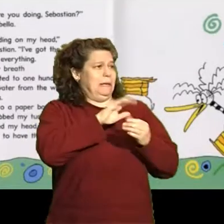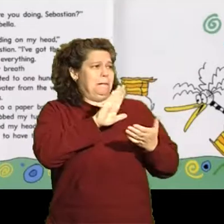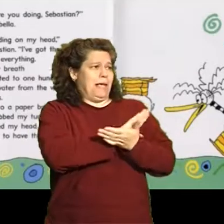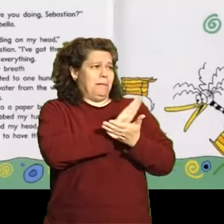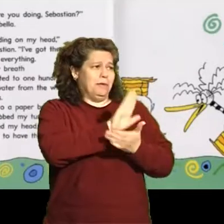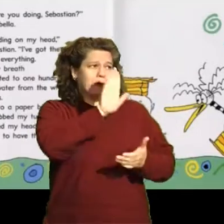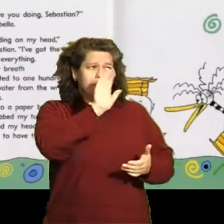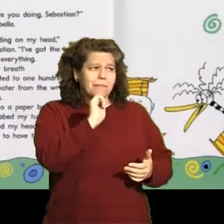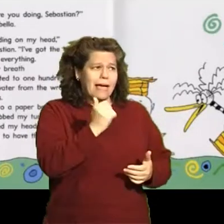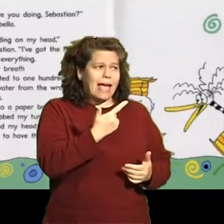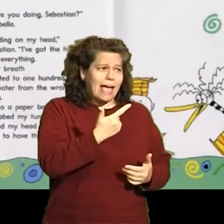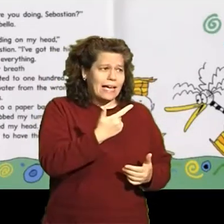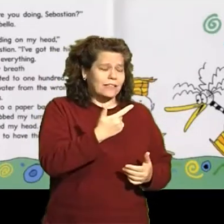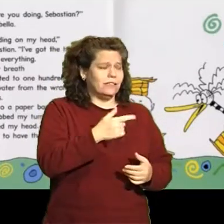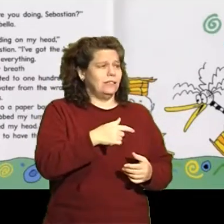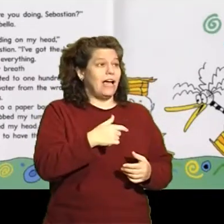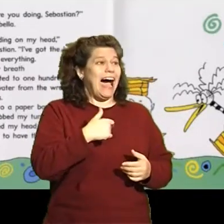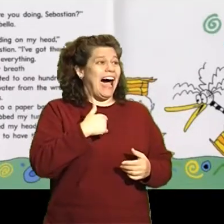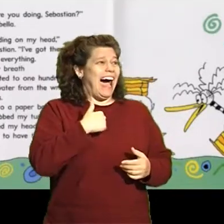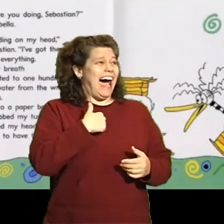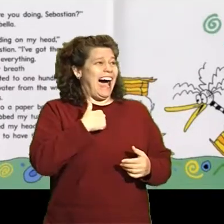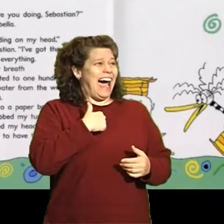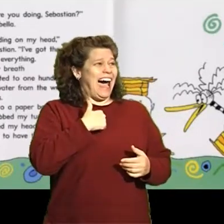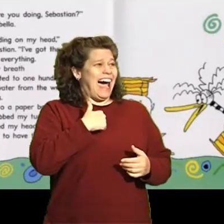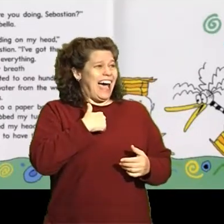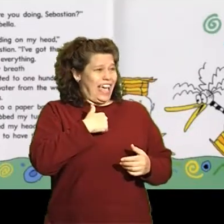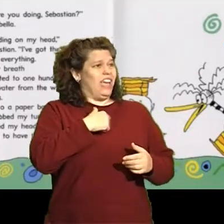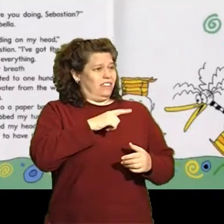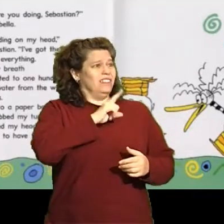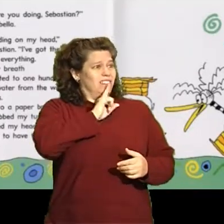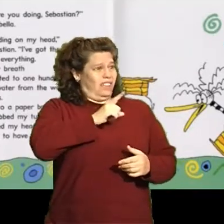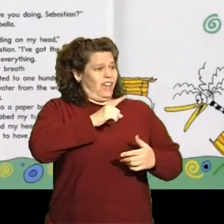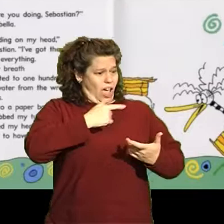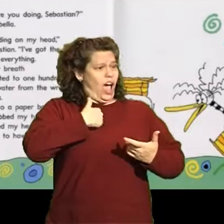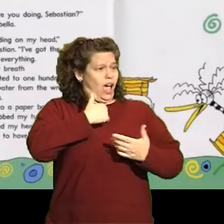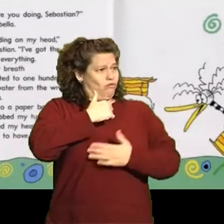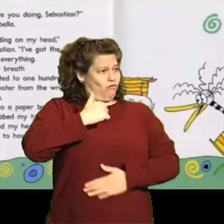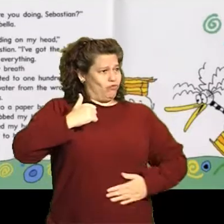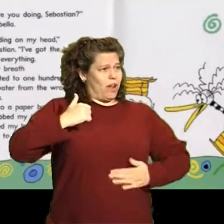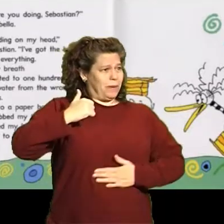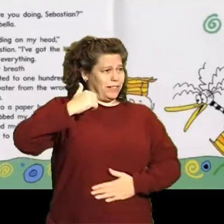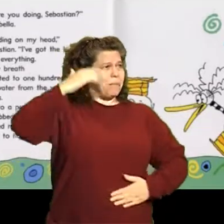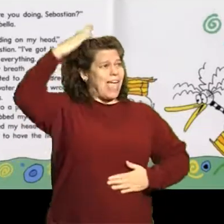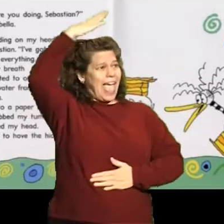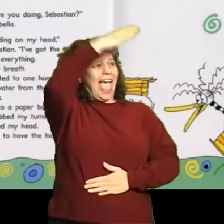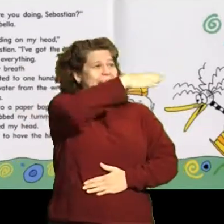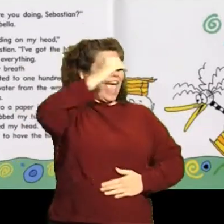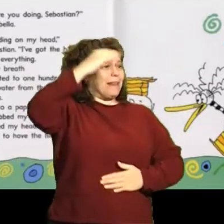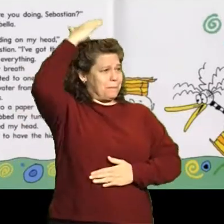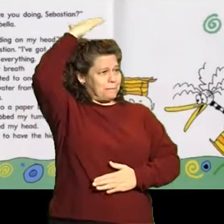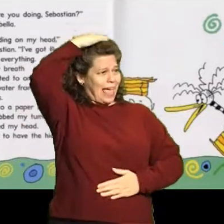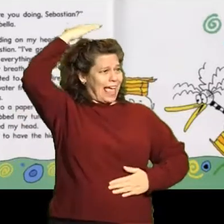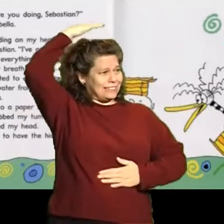paper bag. I even rubbed my tummy and patted my head.